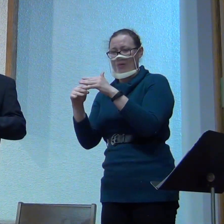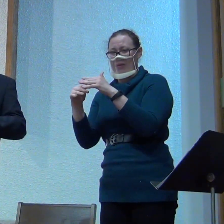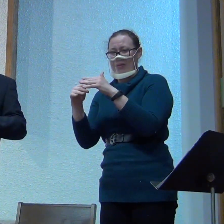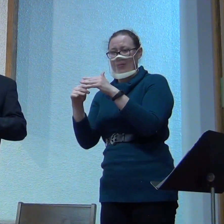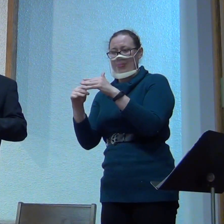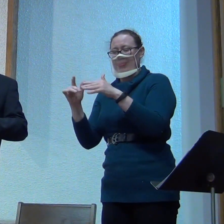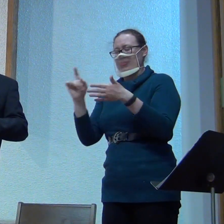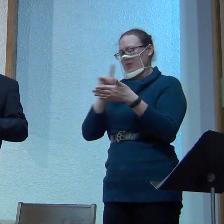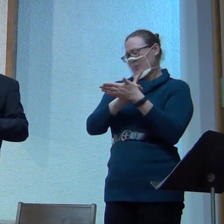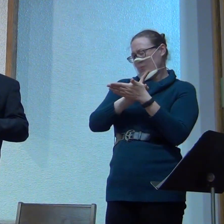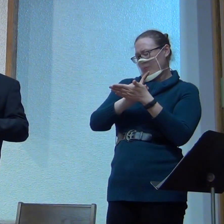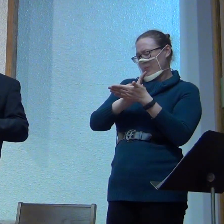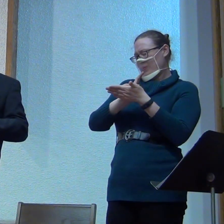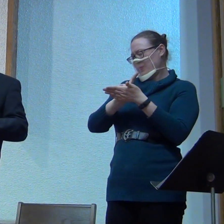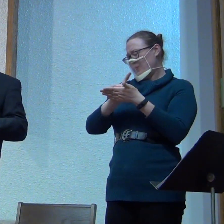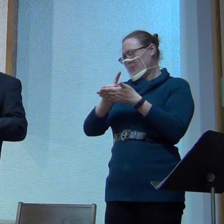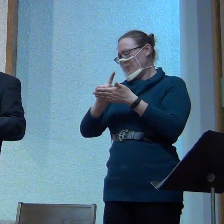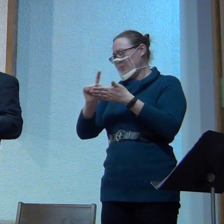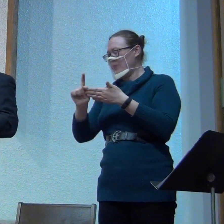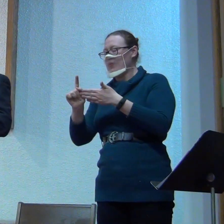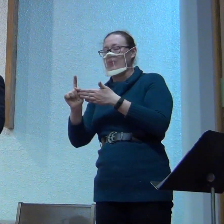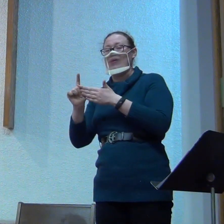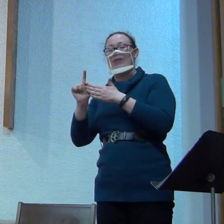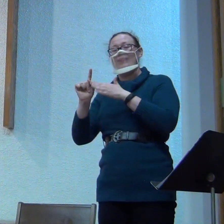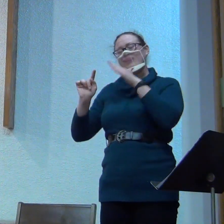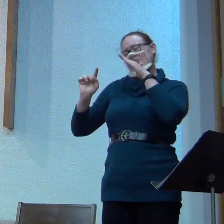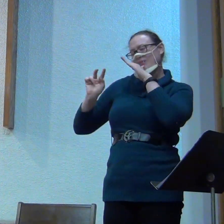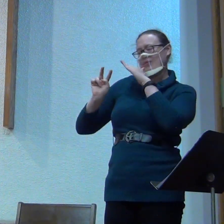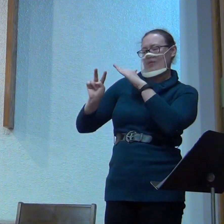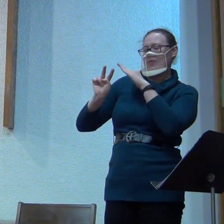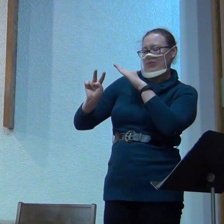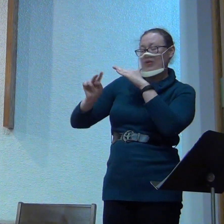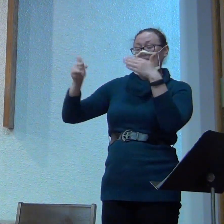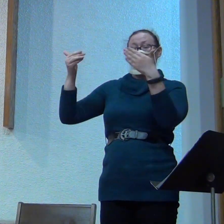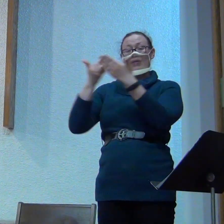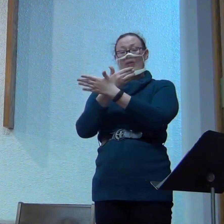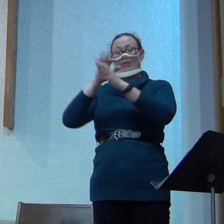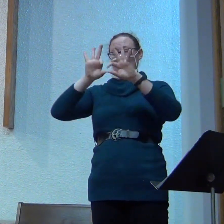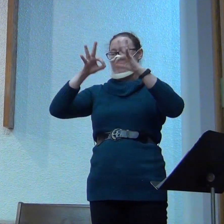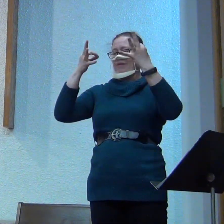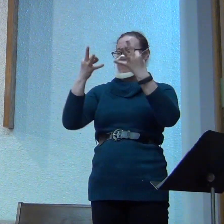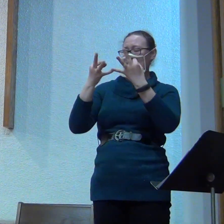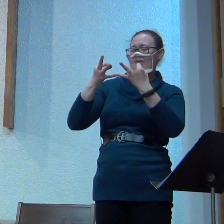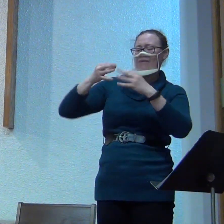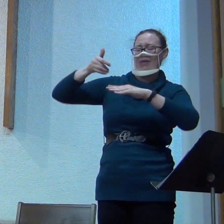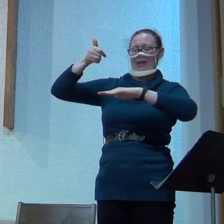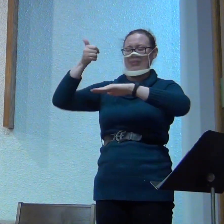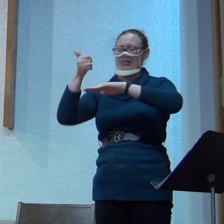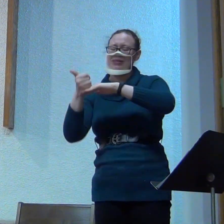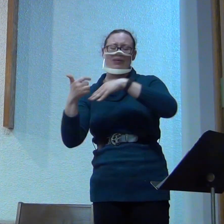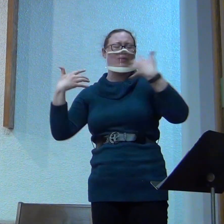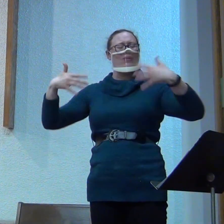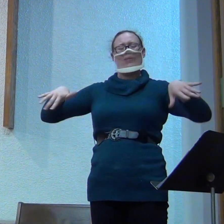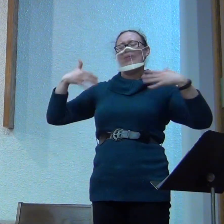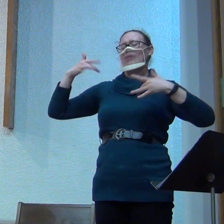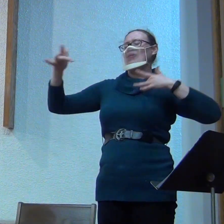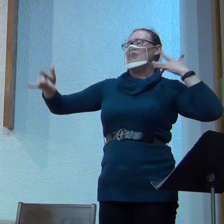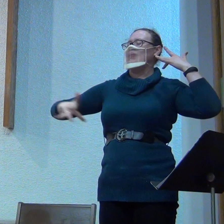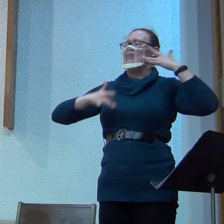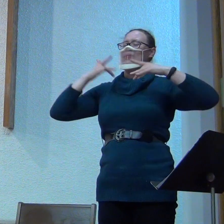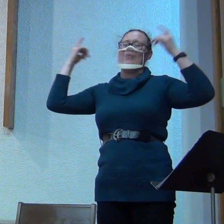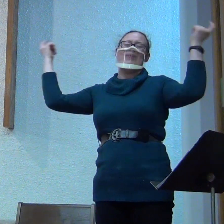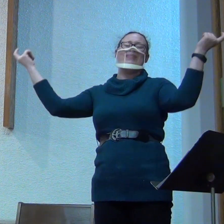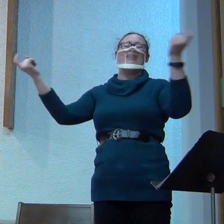week-long observance. The formation of a new family was celebrated over an